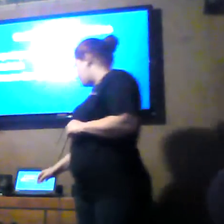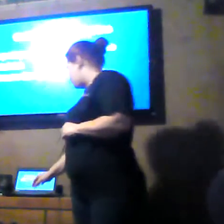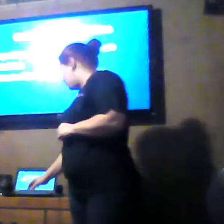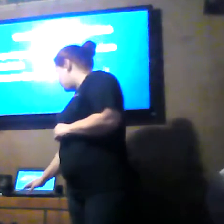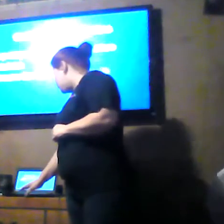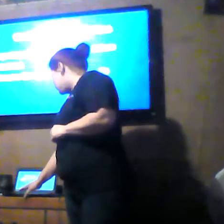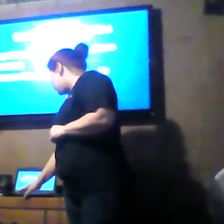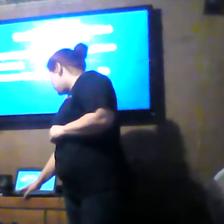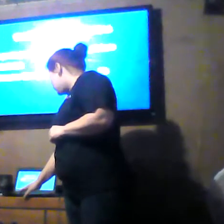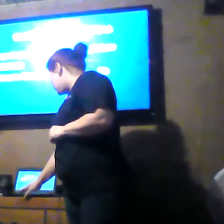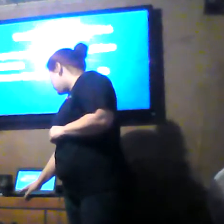wounds.